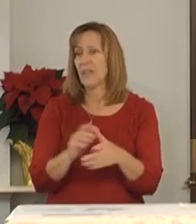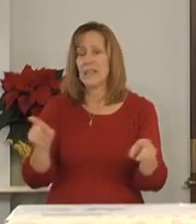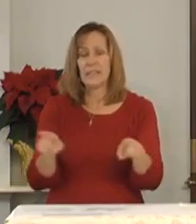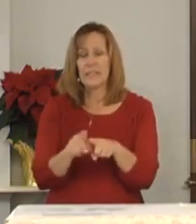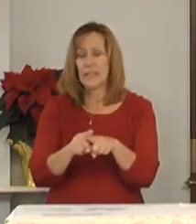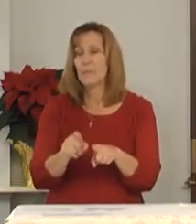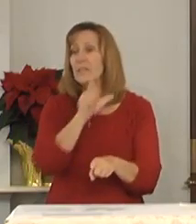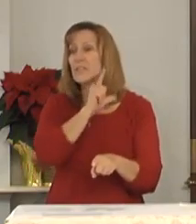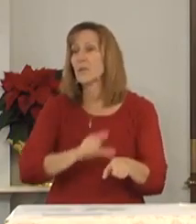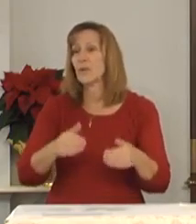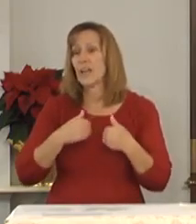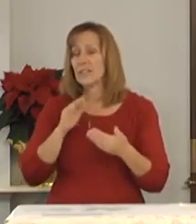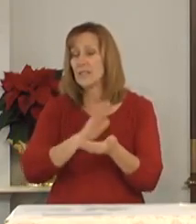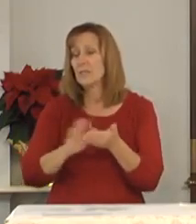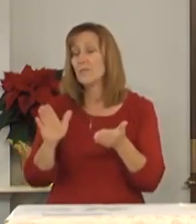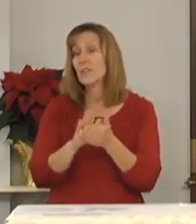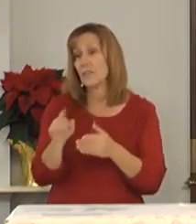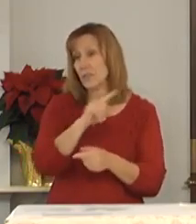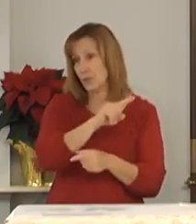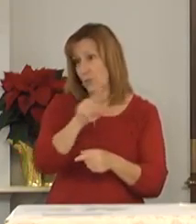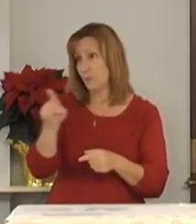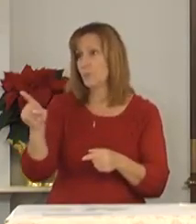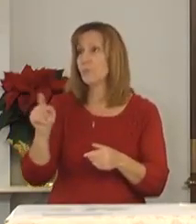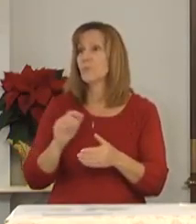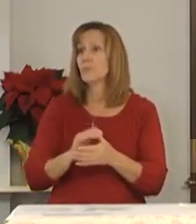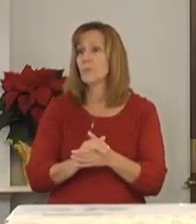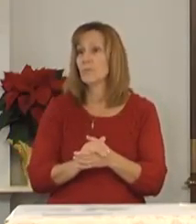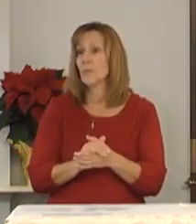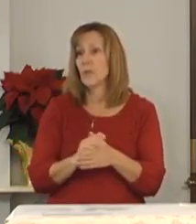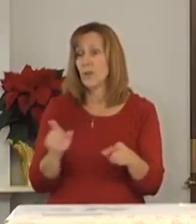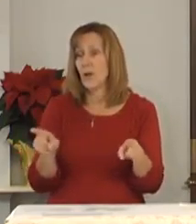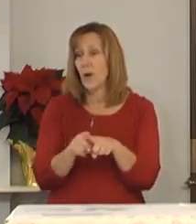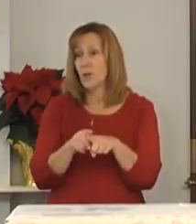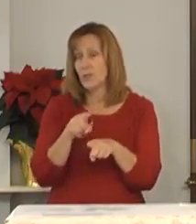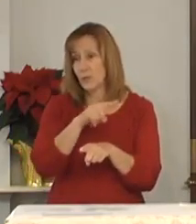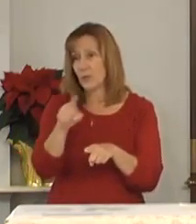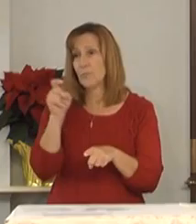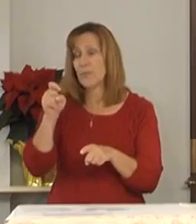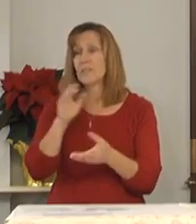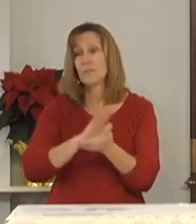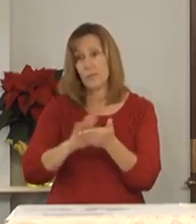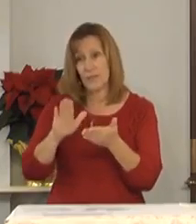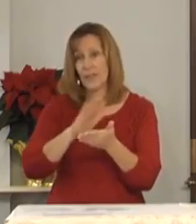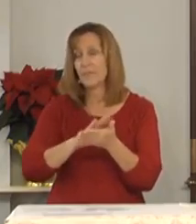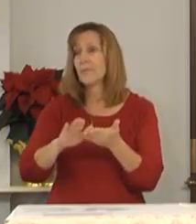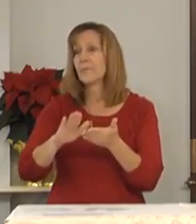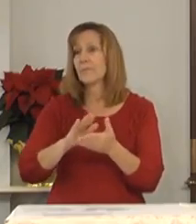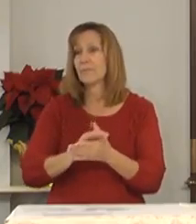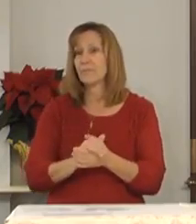Just as the Lord has forgiven you, so you also must forgive.